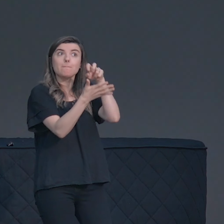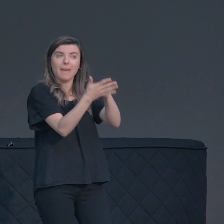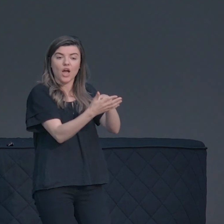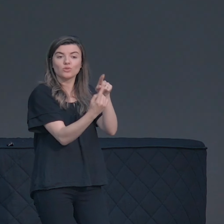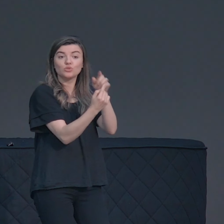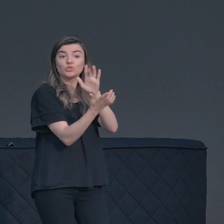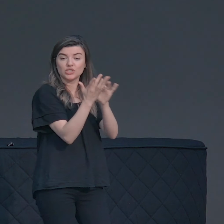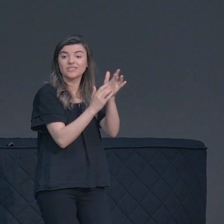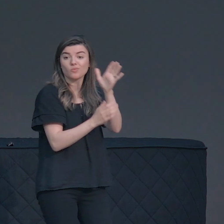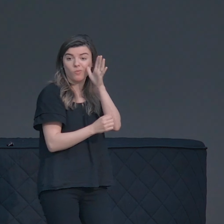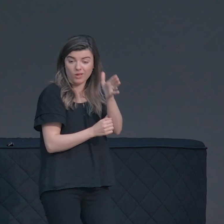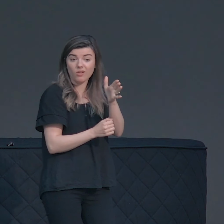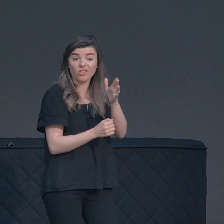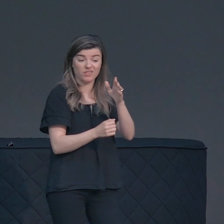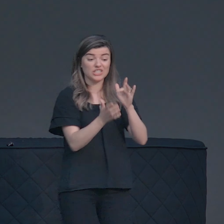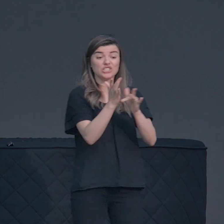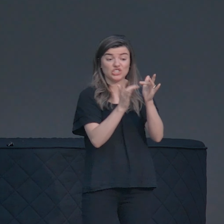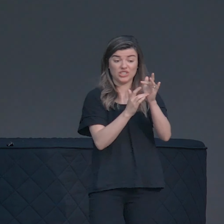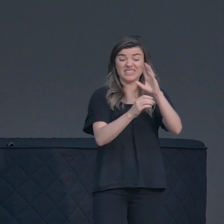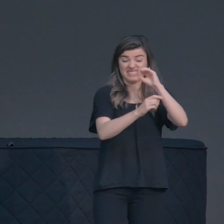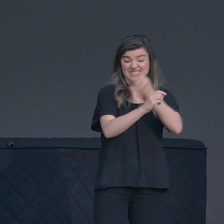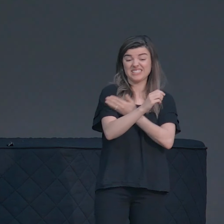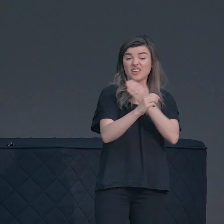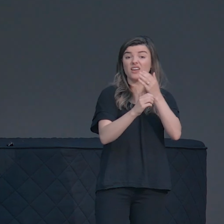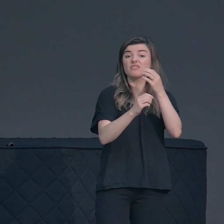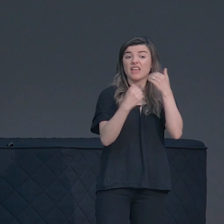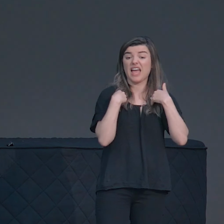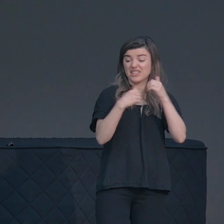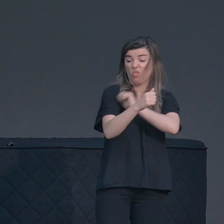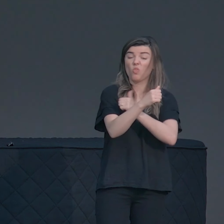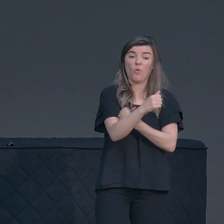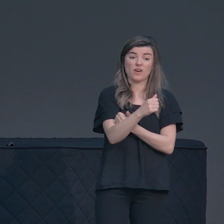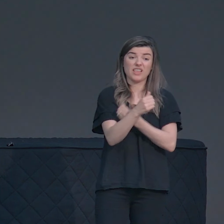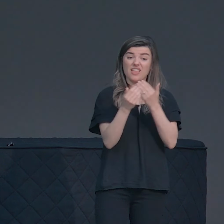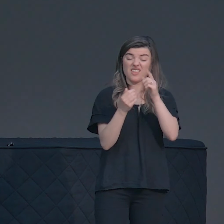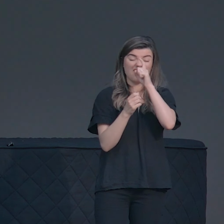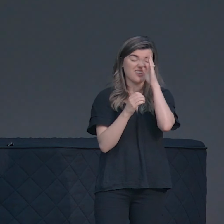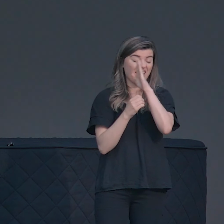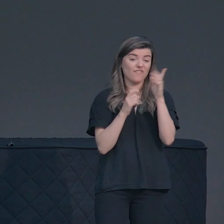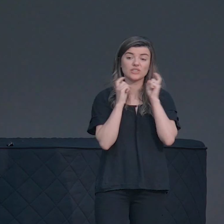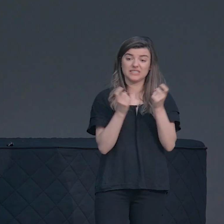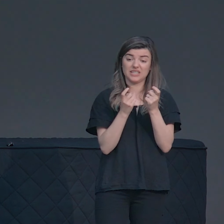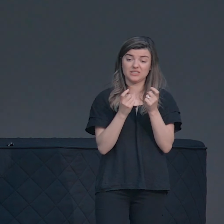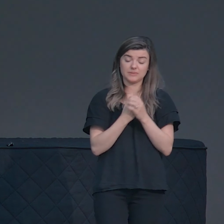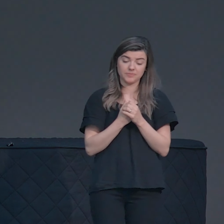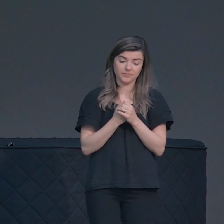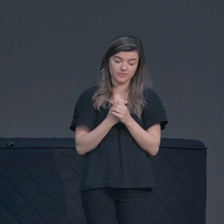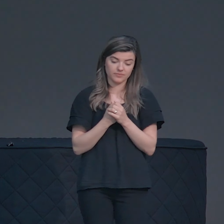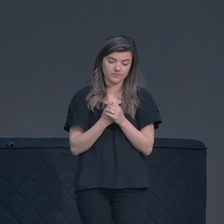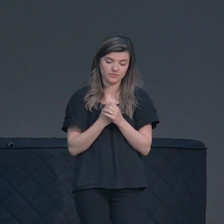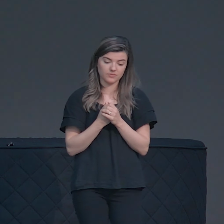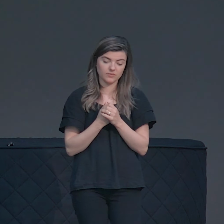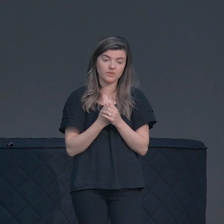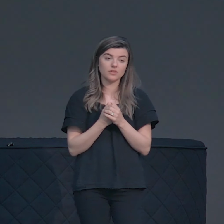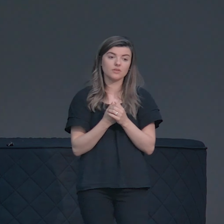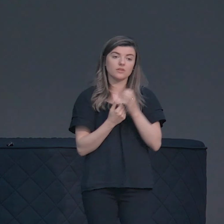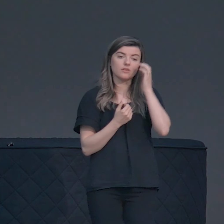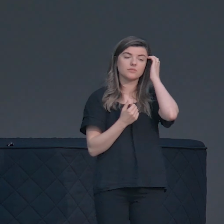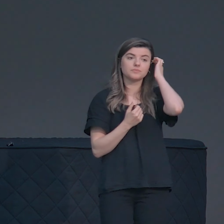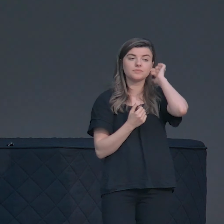Jesus is the authoritative Son who never sins. And for Jesus to have given in to temptation